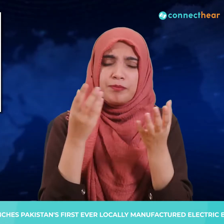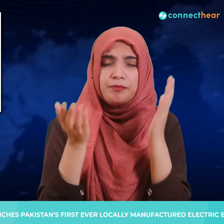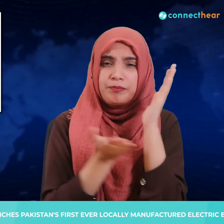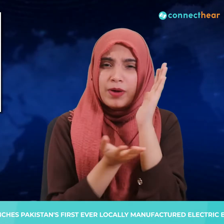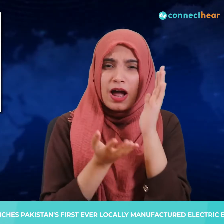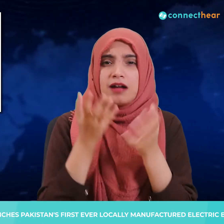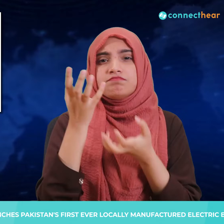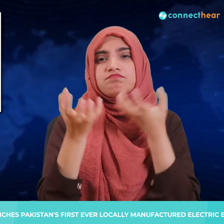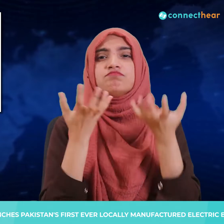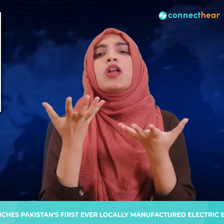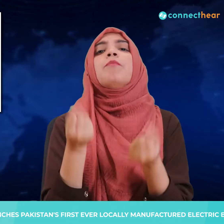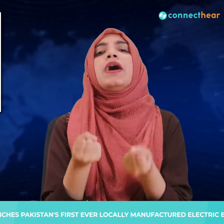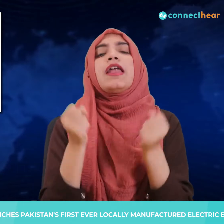national parks.